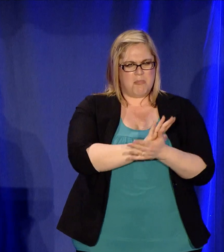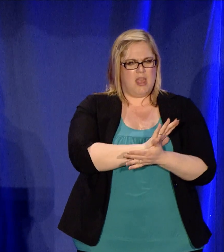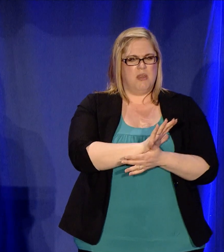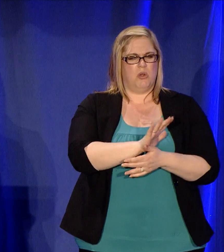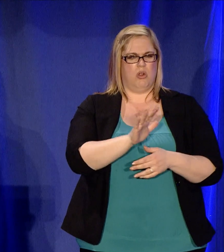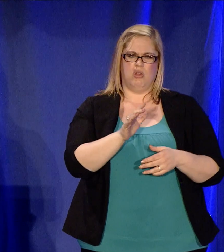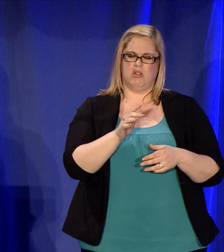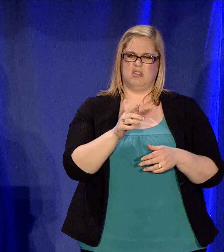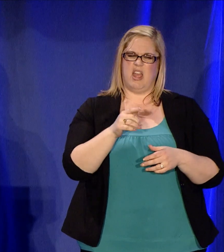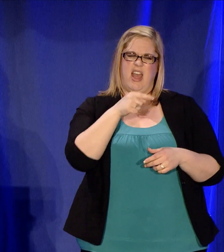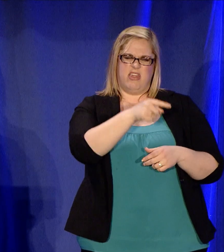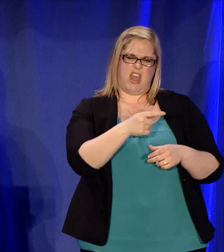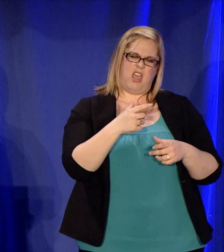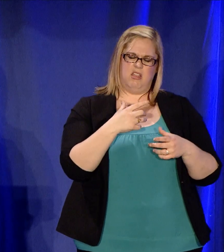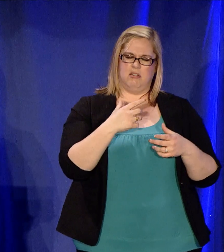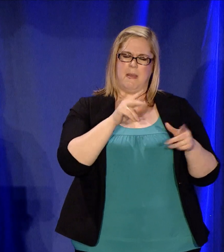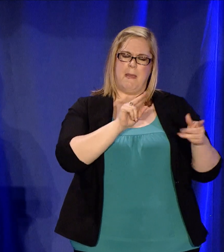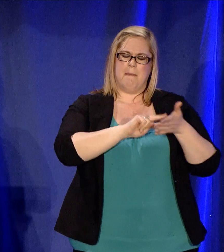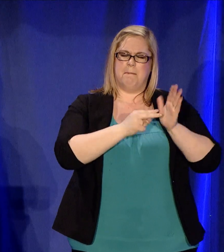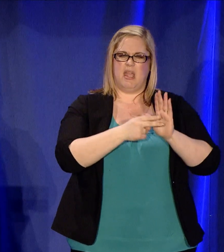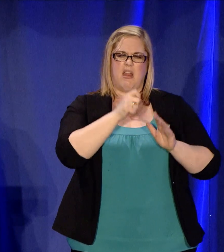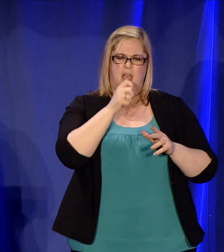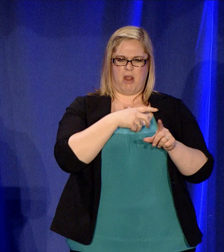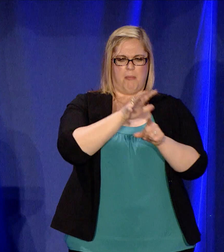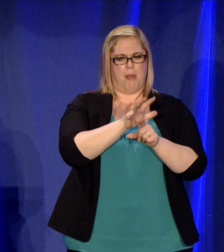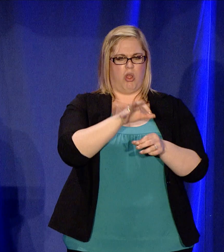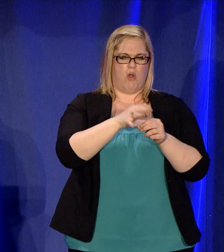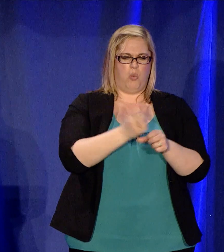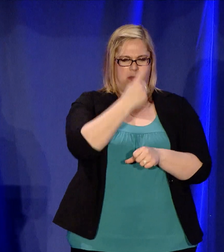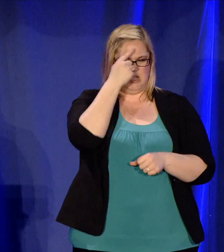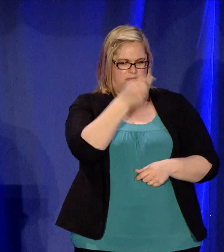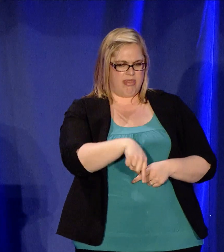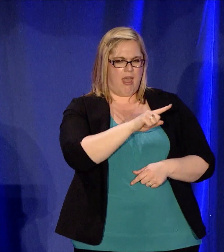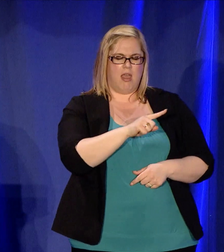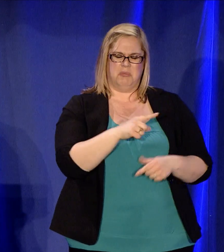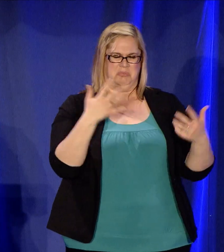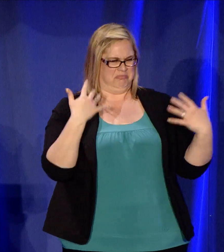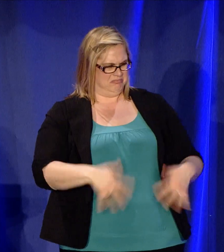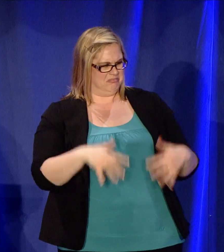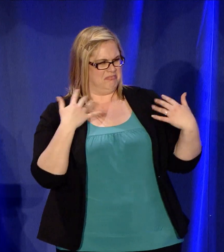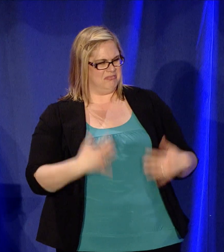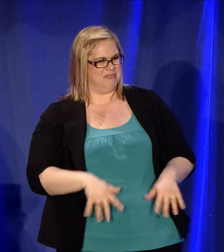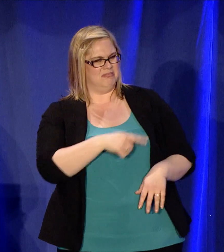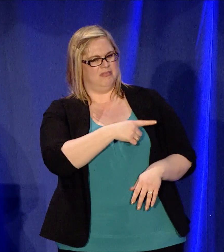popular vote, this most flagrant and divisive of falsehoods, what are we called upon to